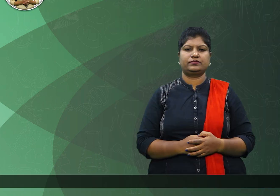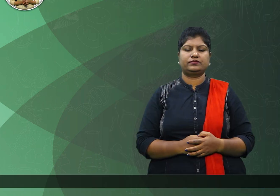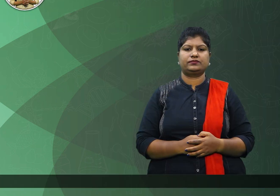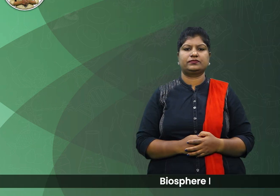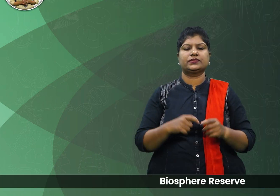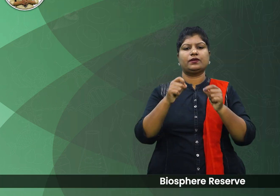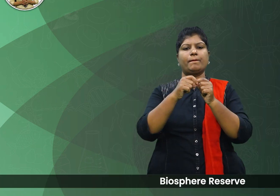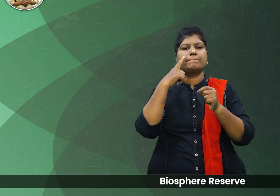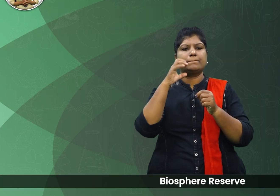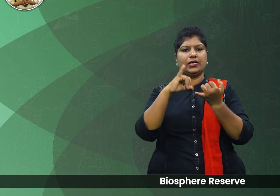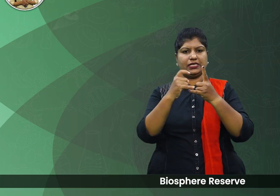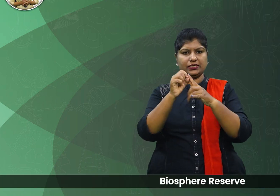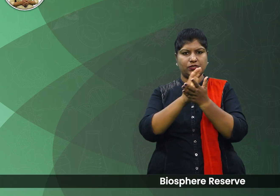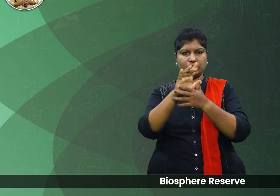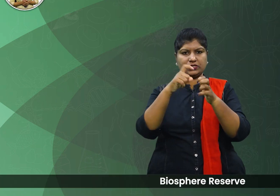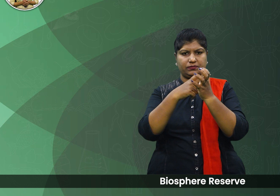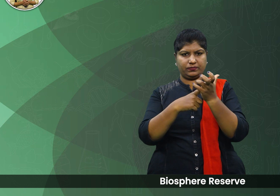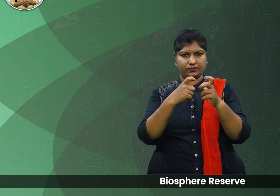Biosphere Reserve